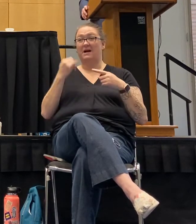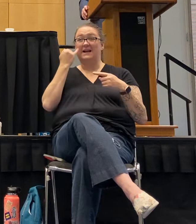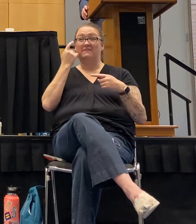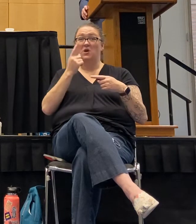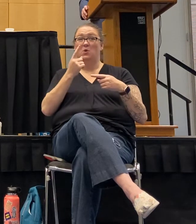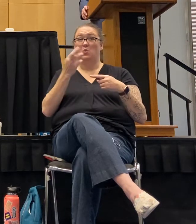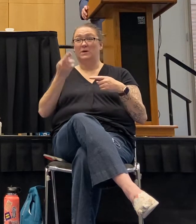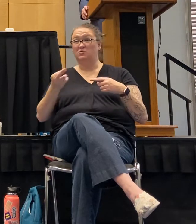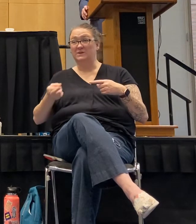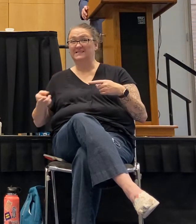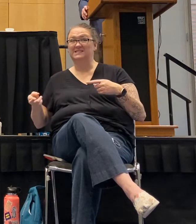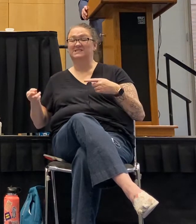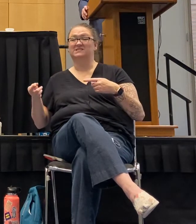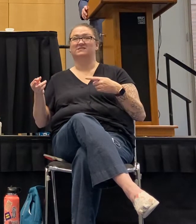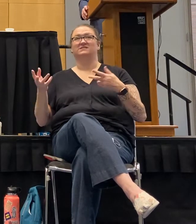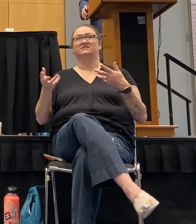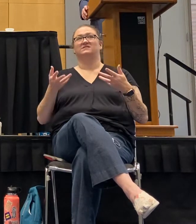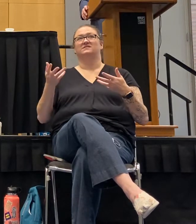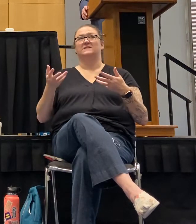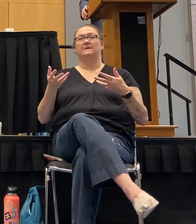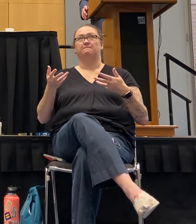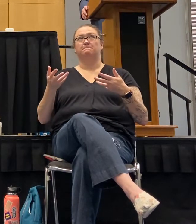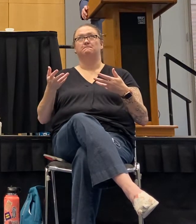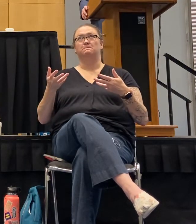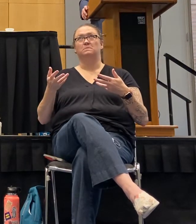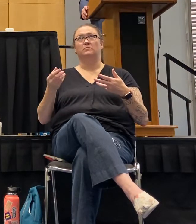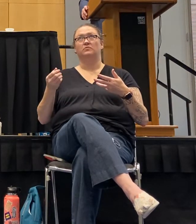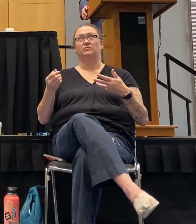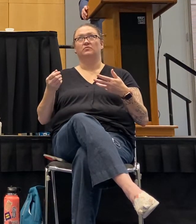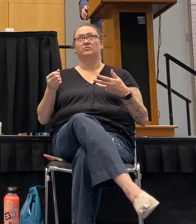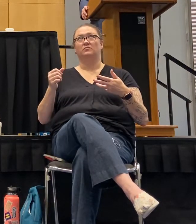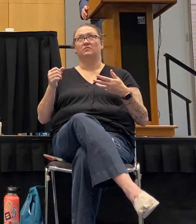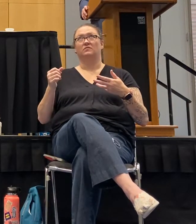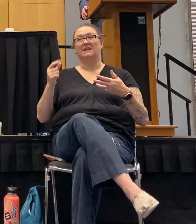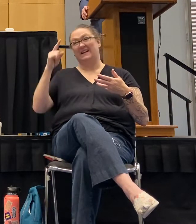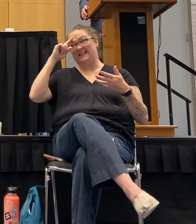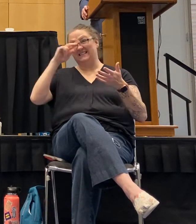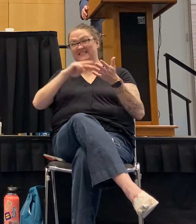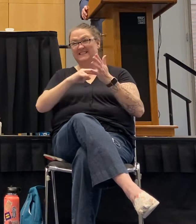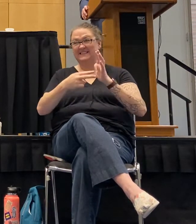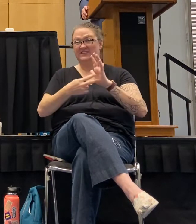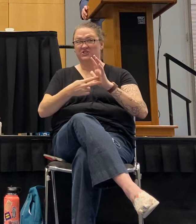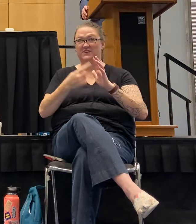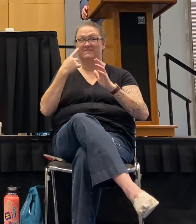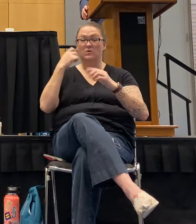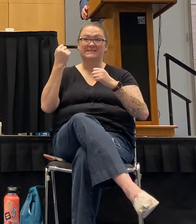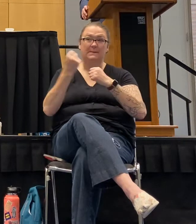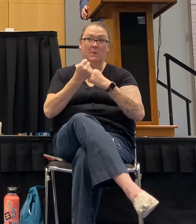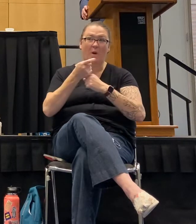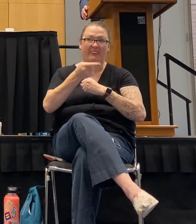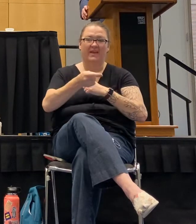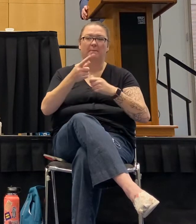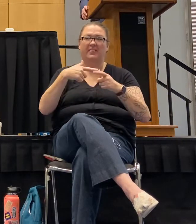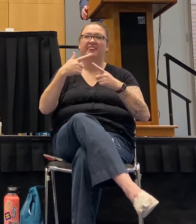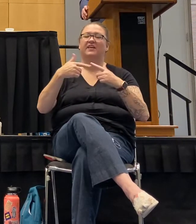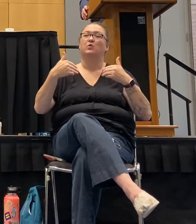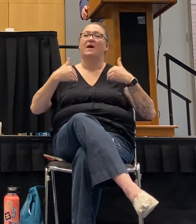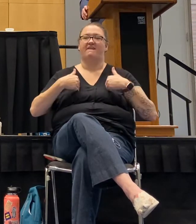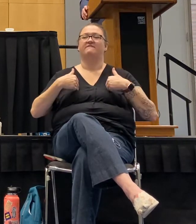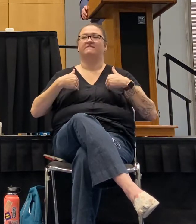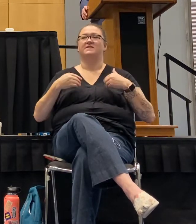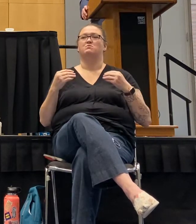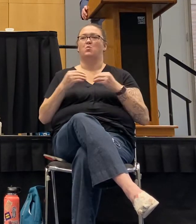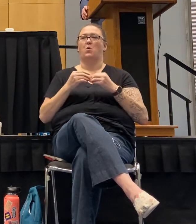there are resources and if there's intention towards supporting them, then you have